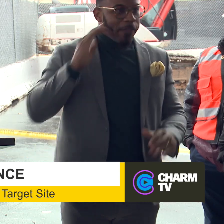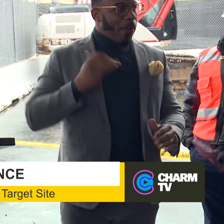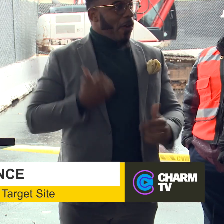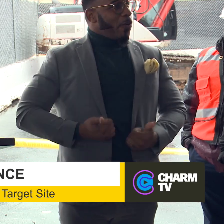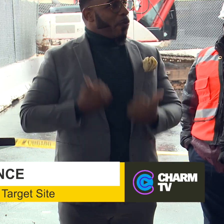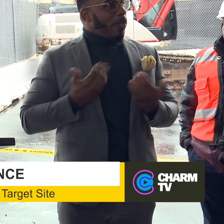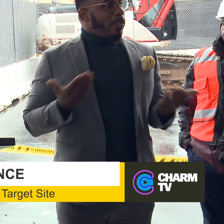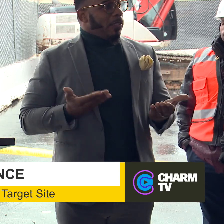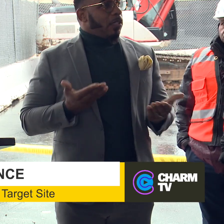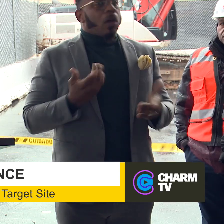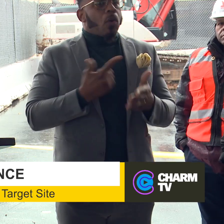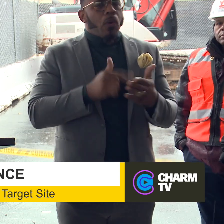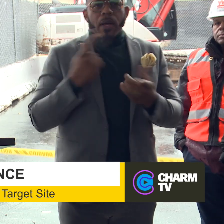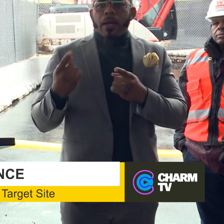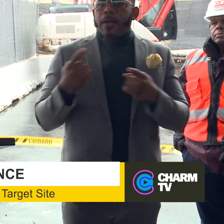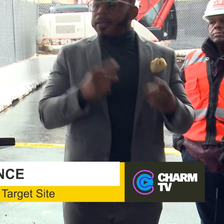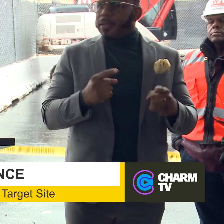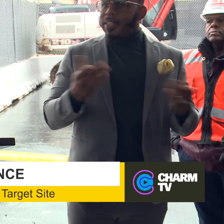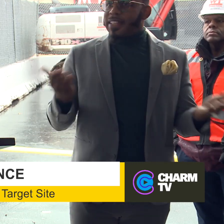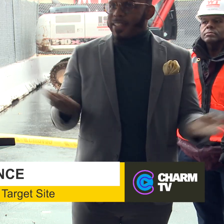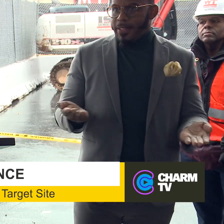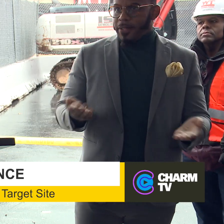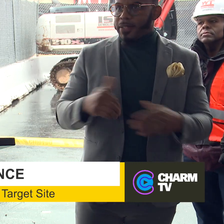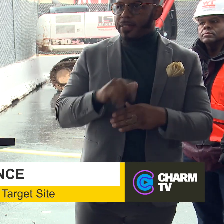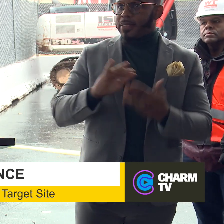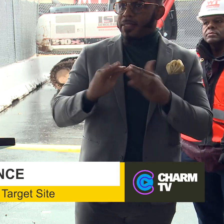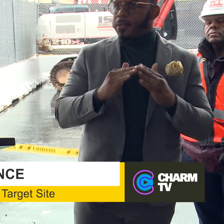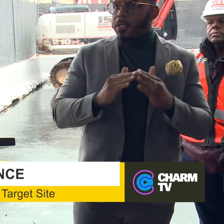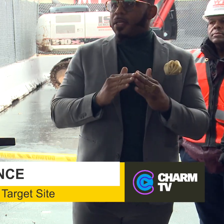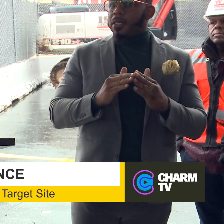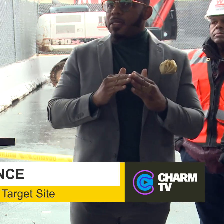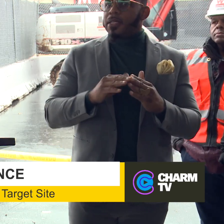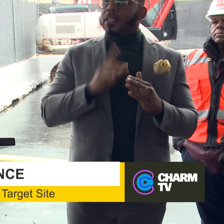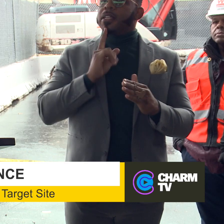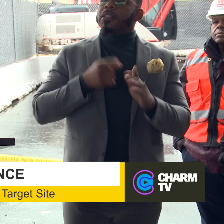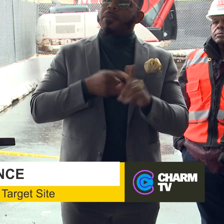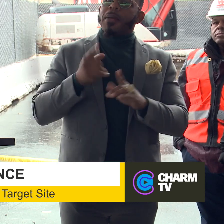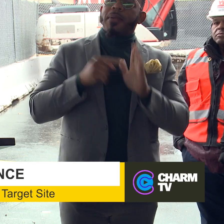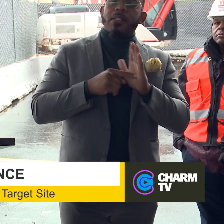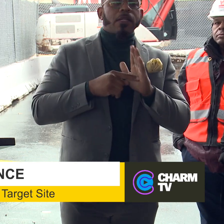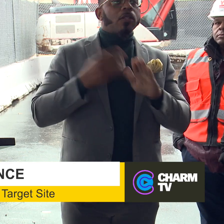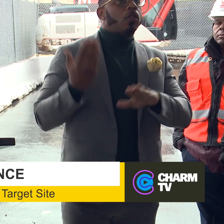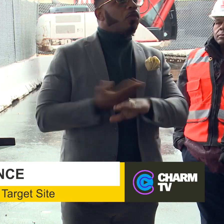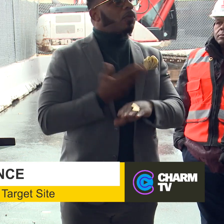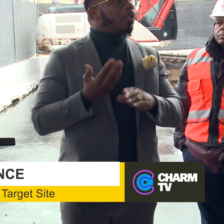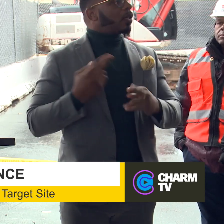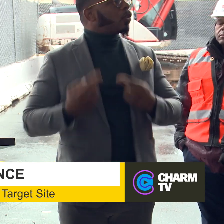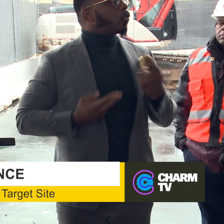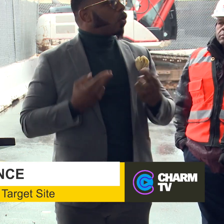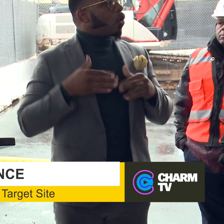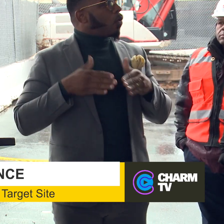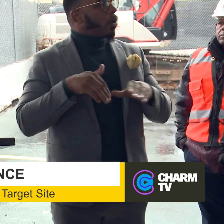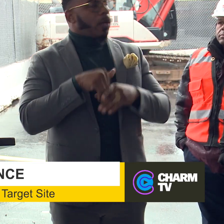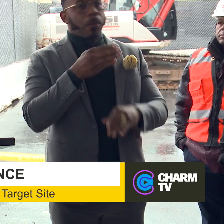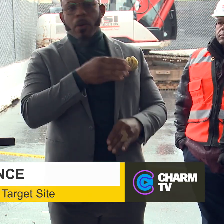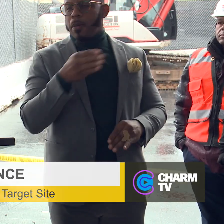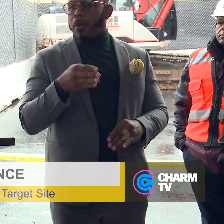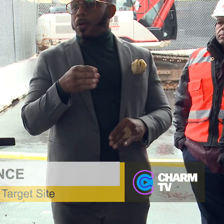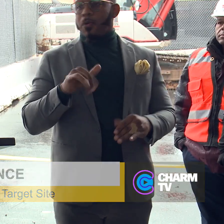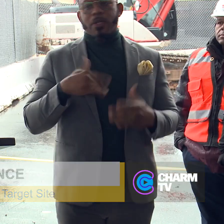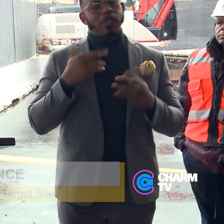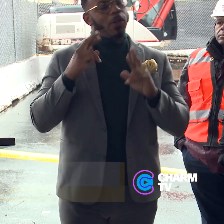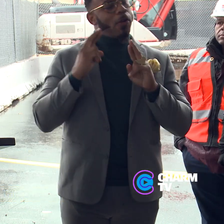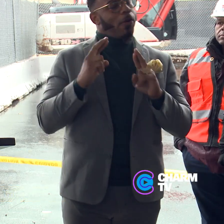our residents. What is going on here in this neighborhood is a prime example of the renaissance that is underway in Baltimore, and we